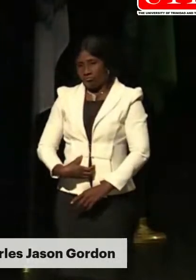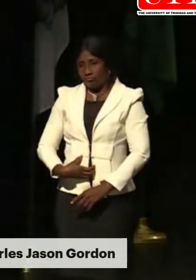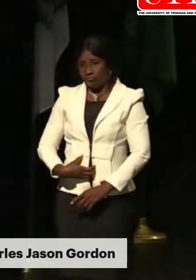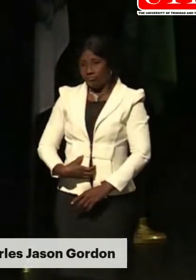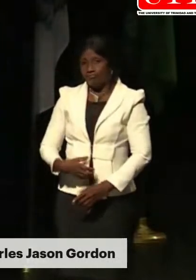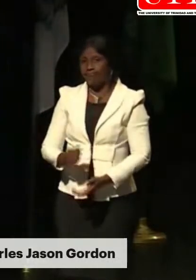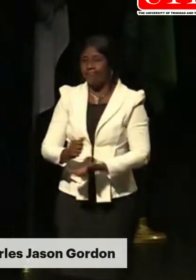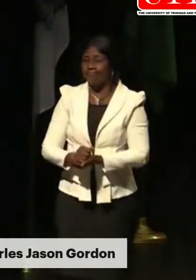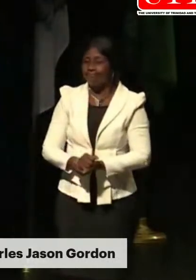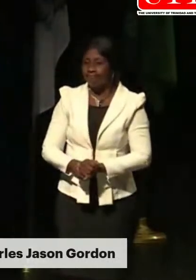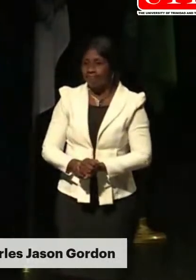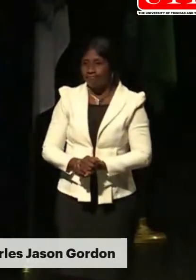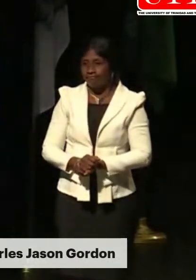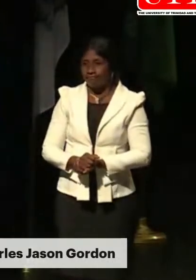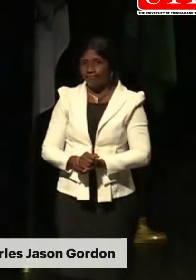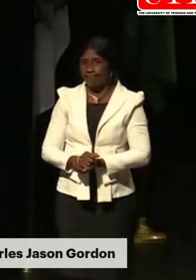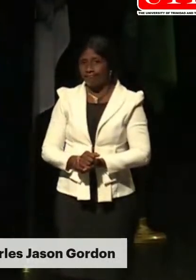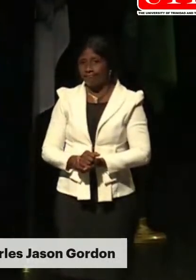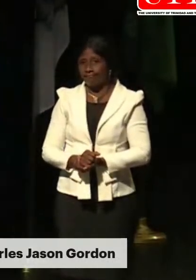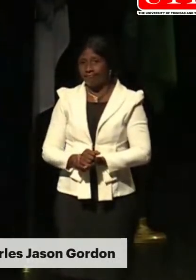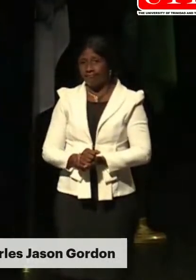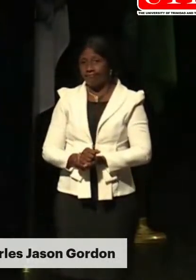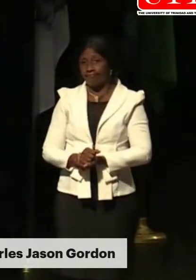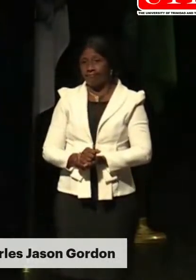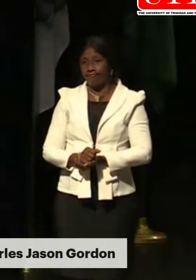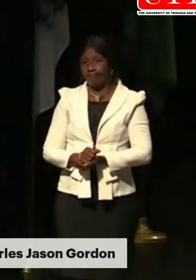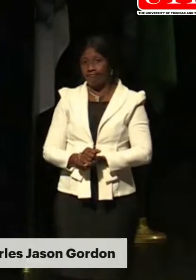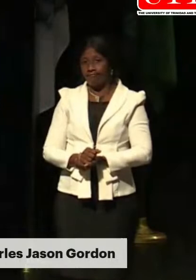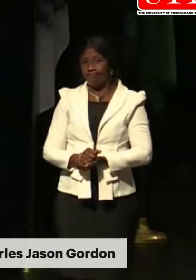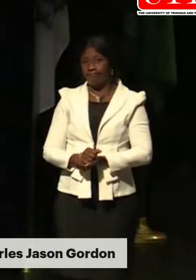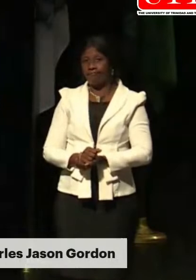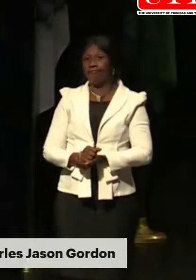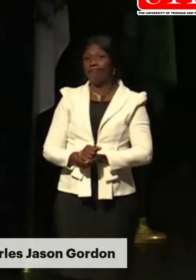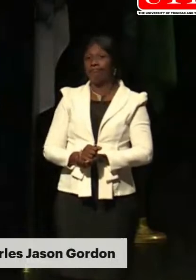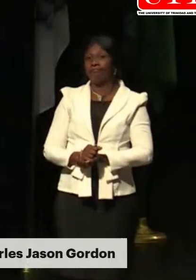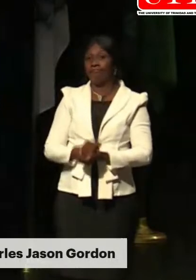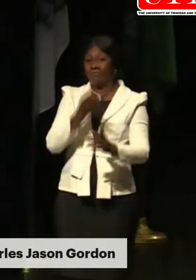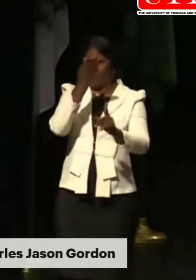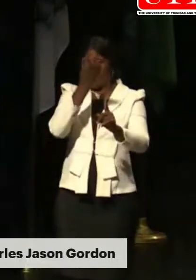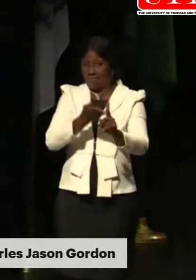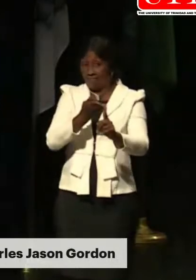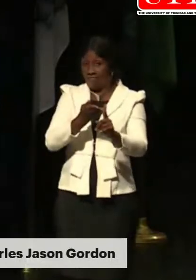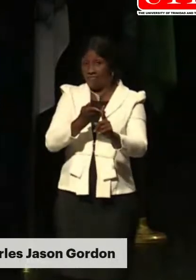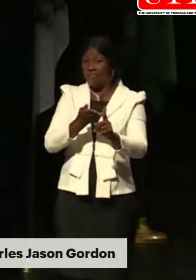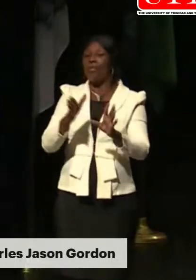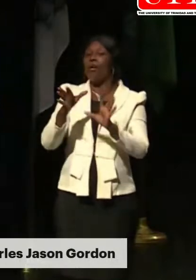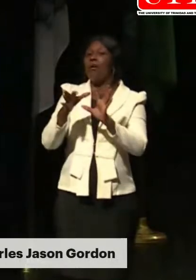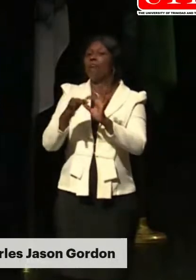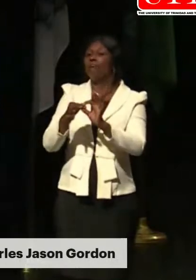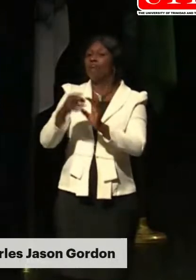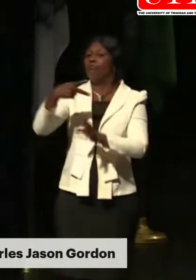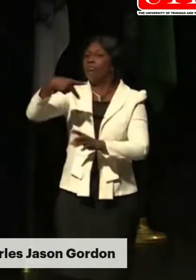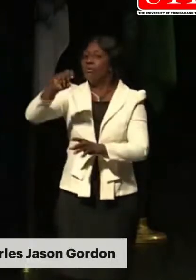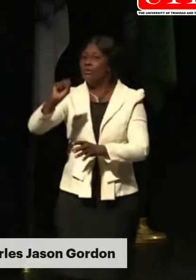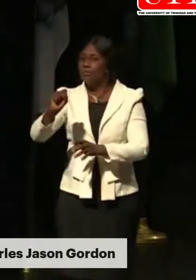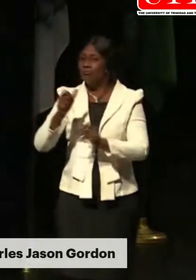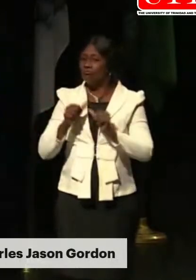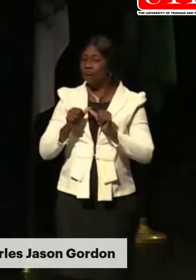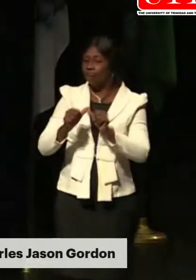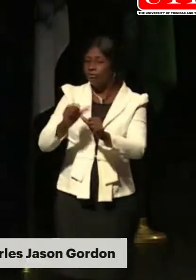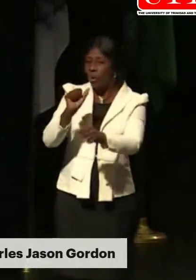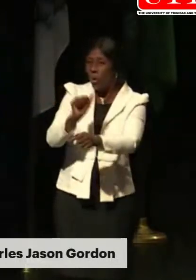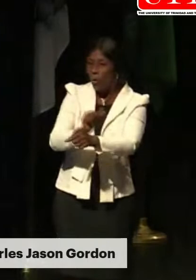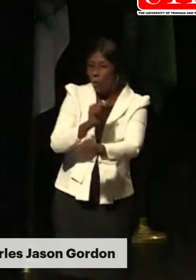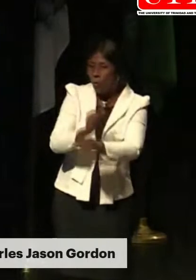way. As Archbishop of Port of Spain, His Grace continues to work with at-risk